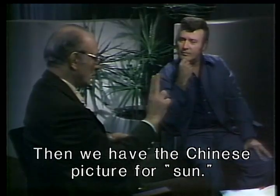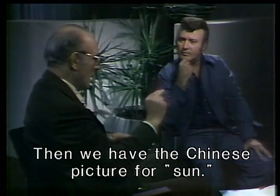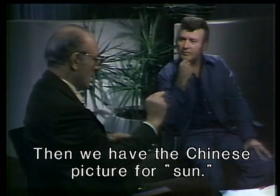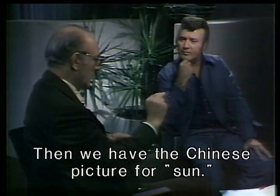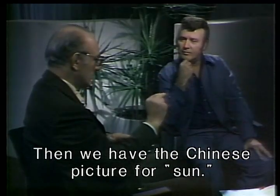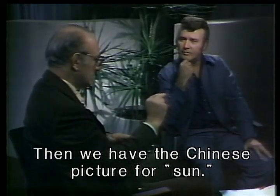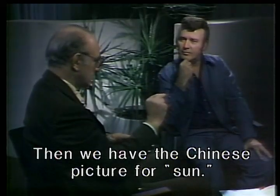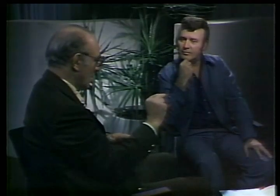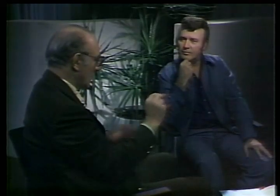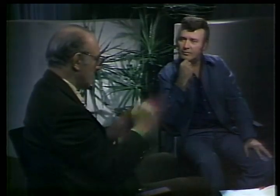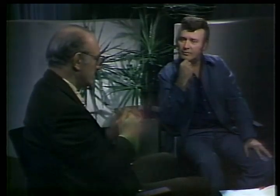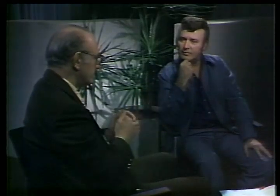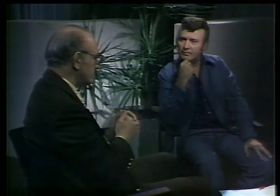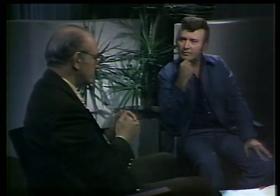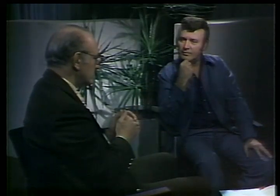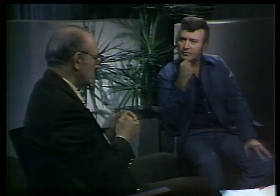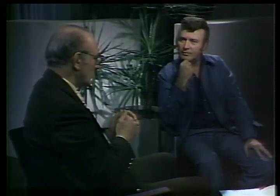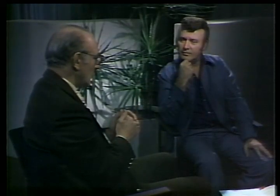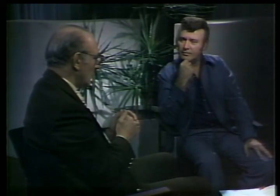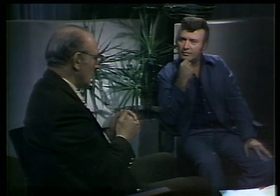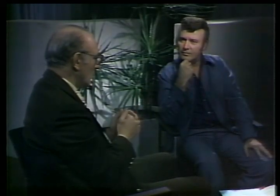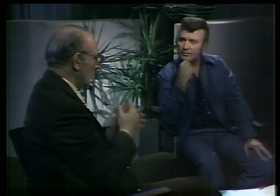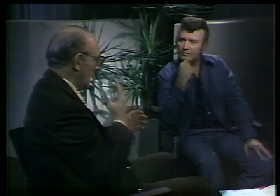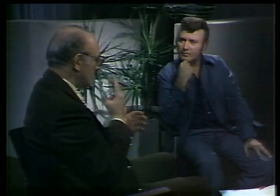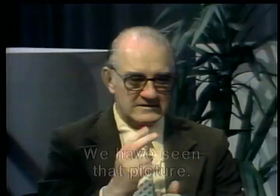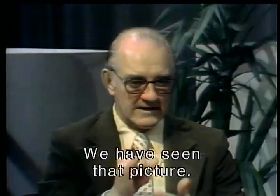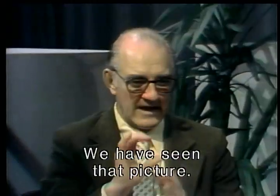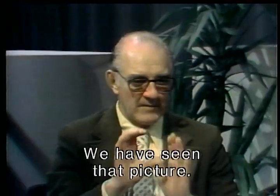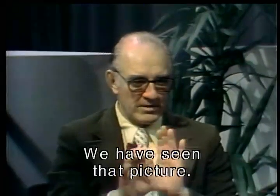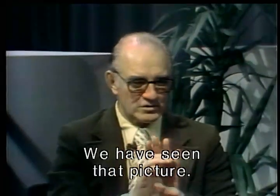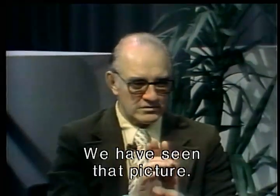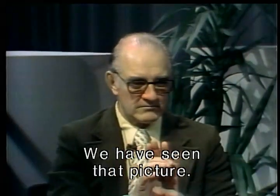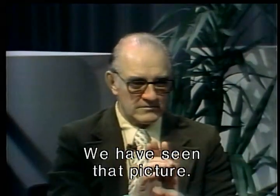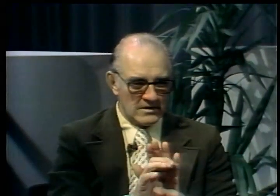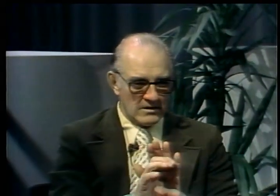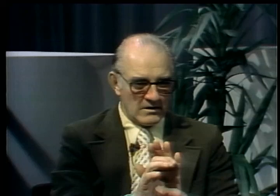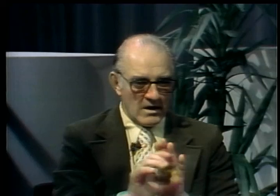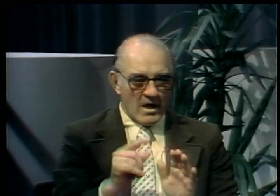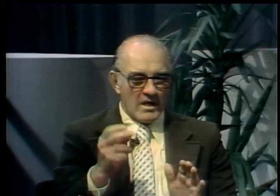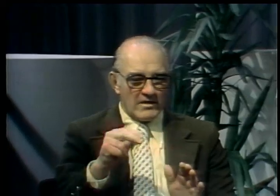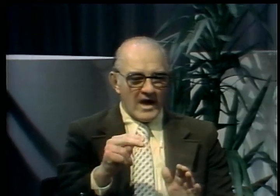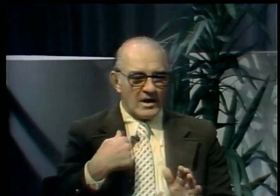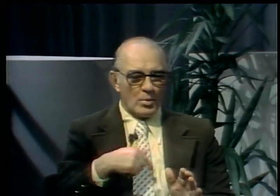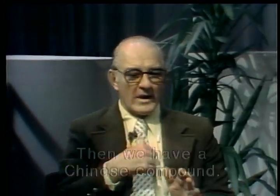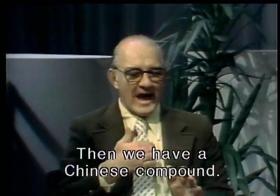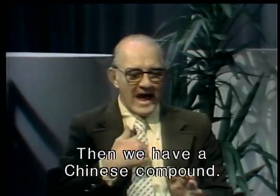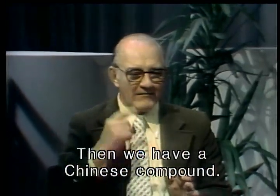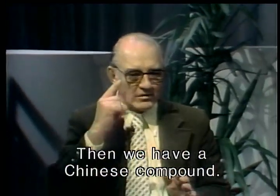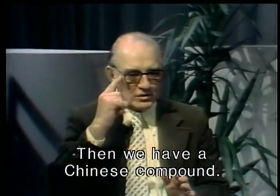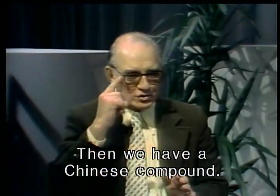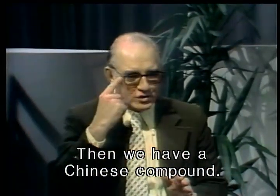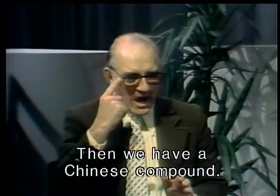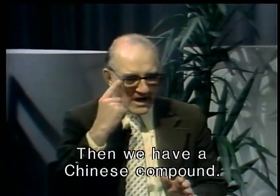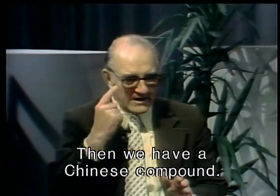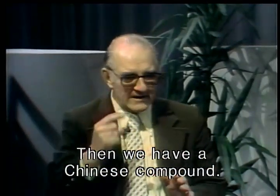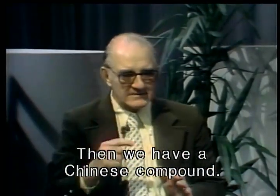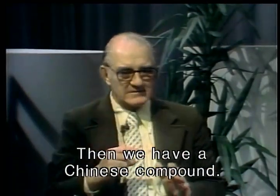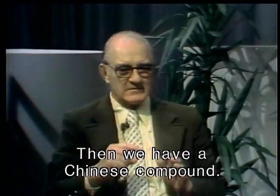S-U-N, sun. We have seen that picture. Then we have Chinese